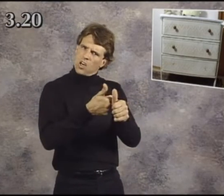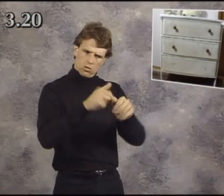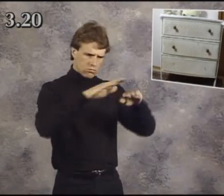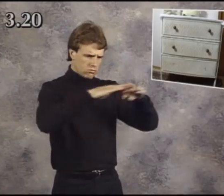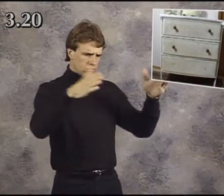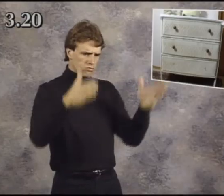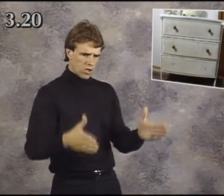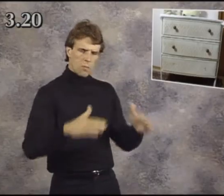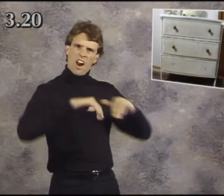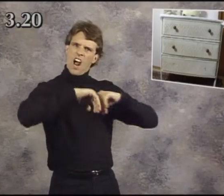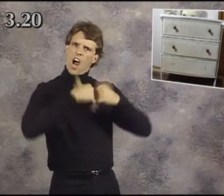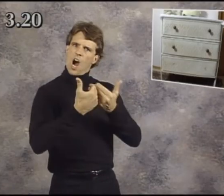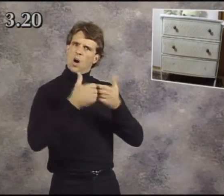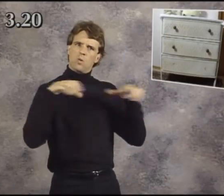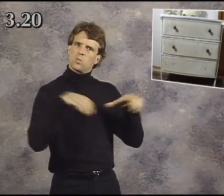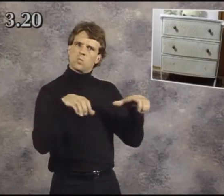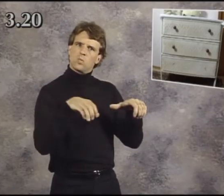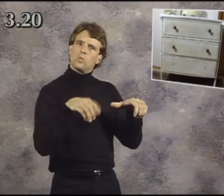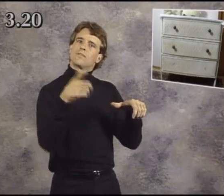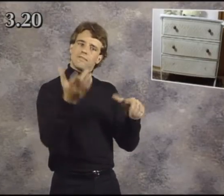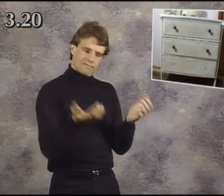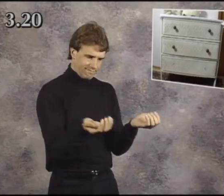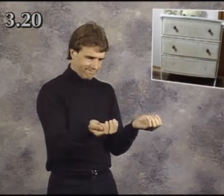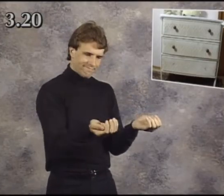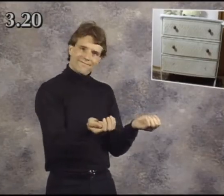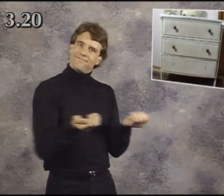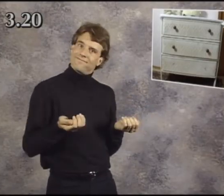This sign is based in the shape and use of a dresser.